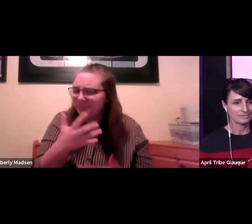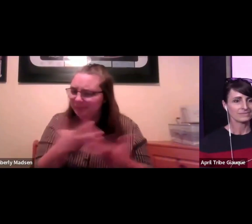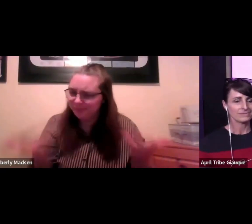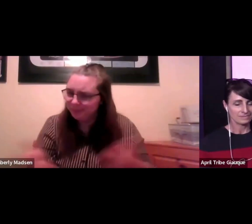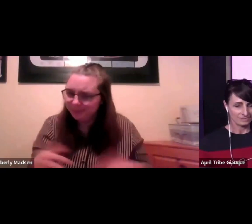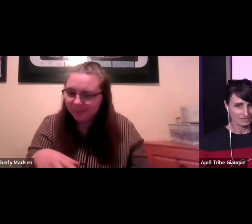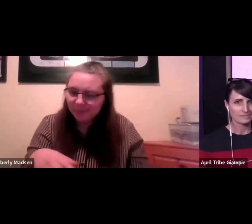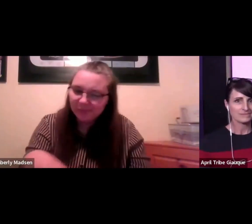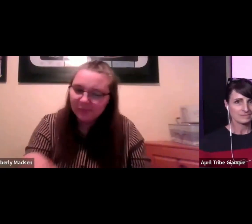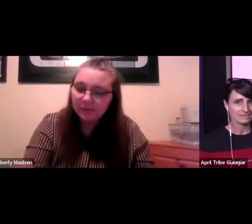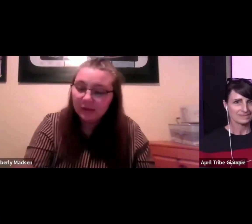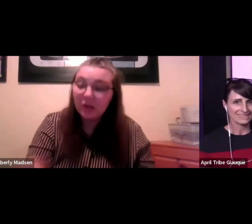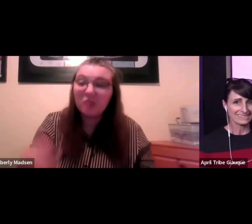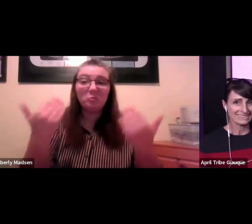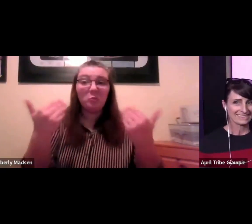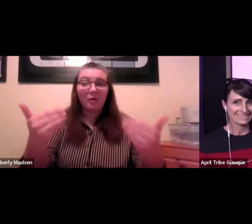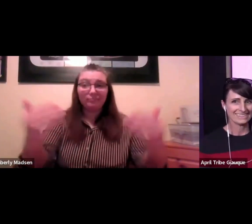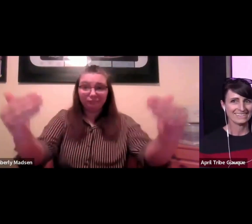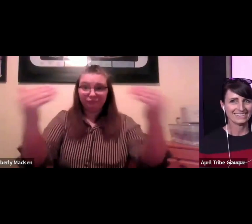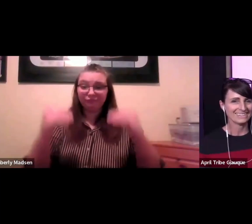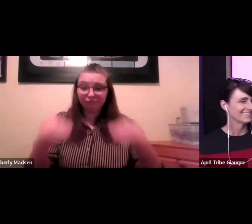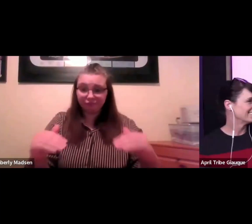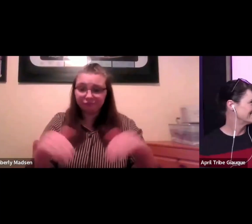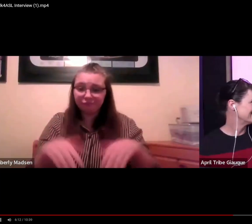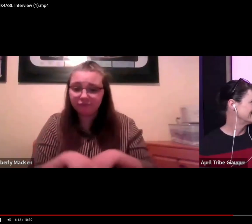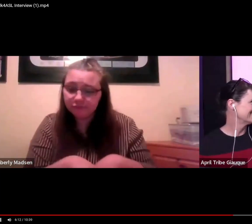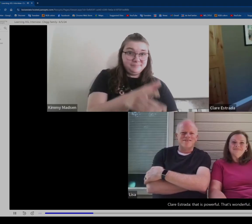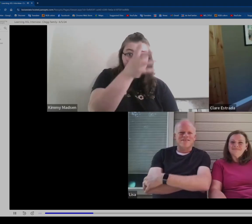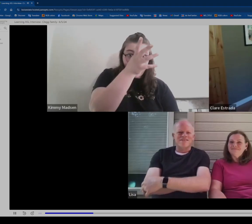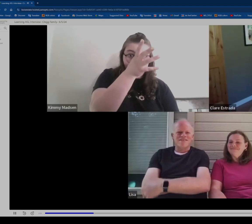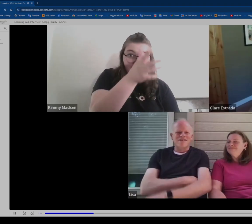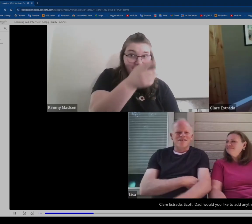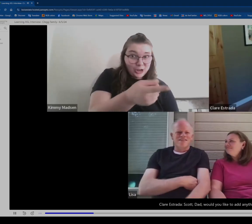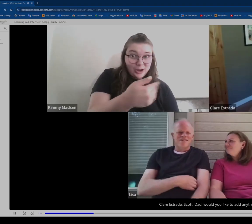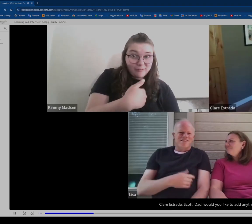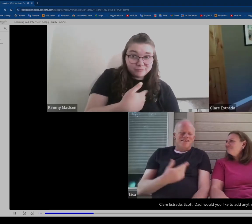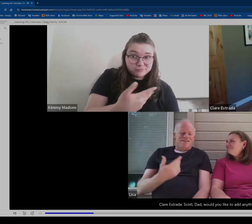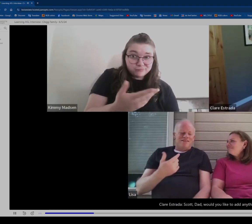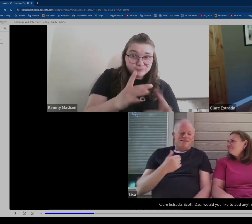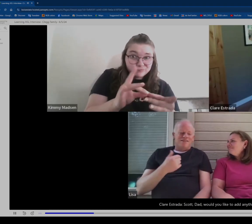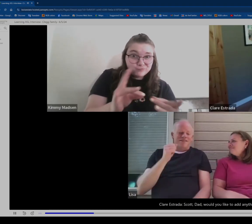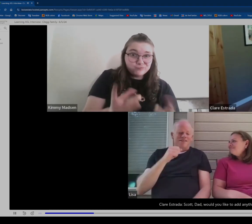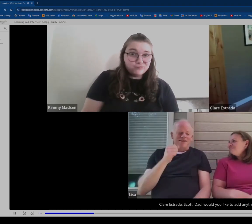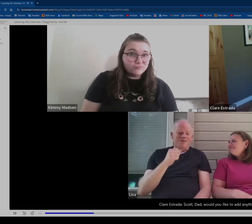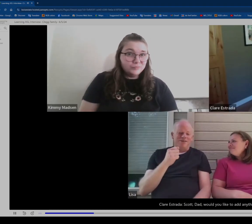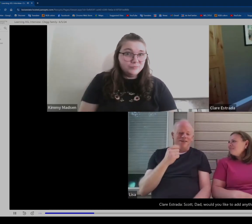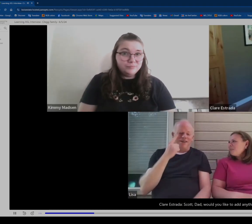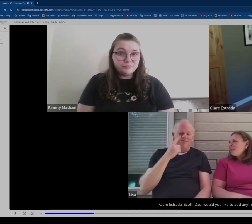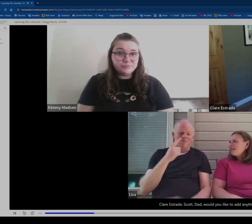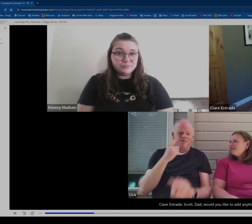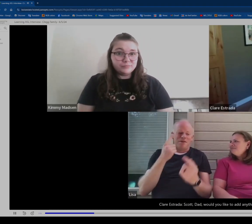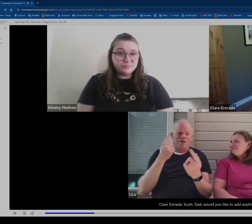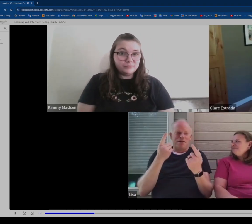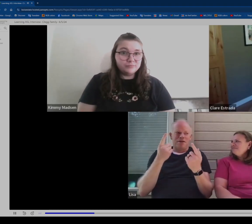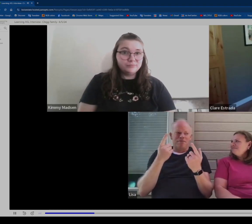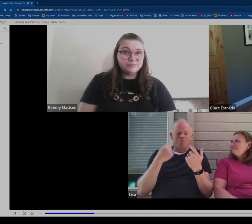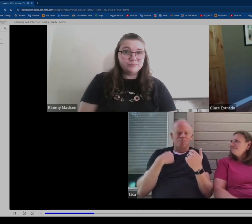gotcha. Thank you so much for that. I wasn't familiar with that program. Scott, Dad, would you like to add anything?